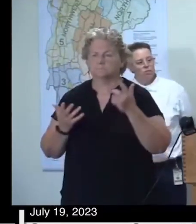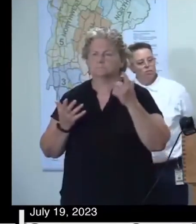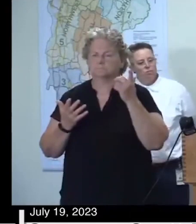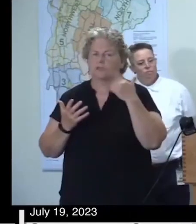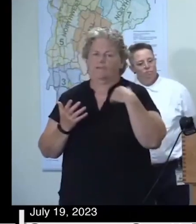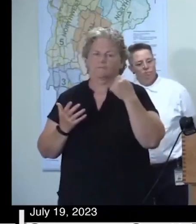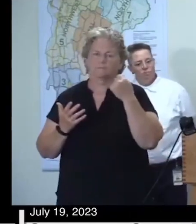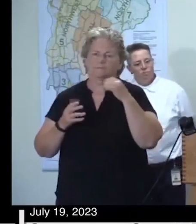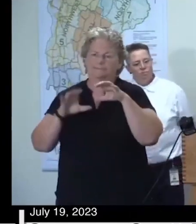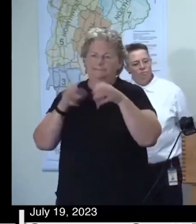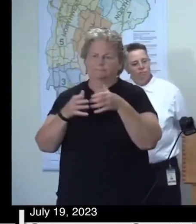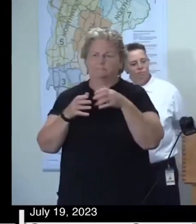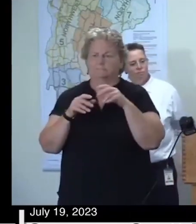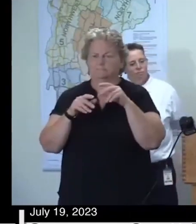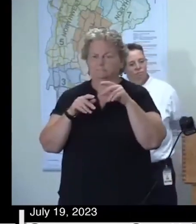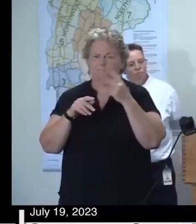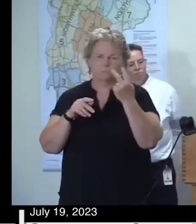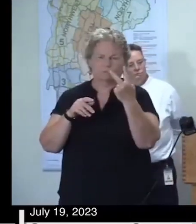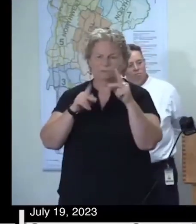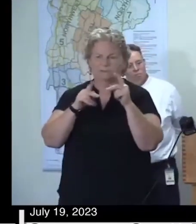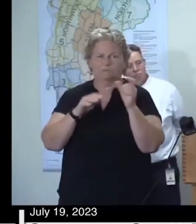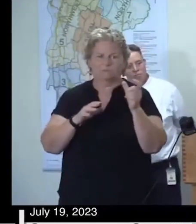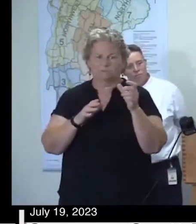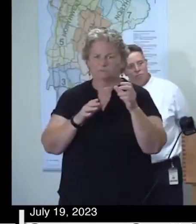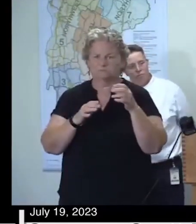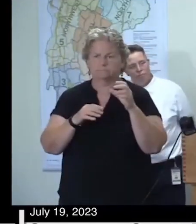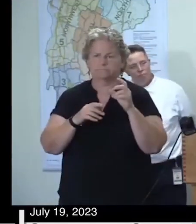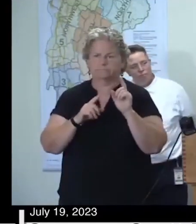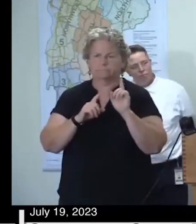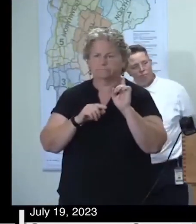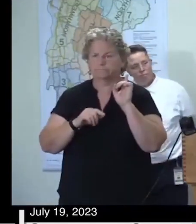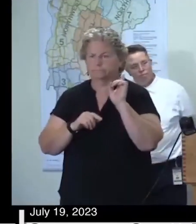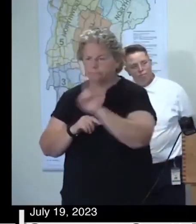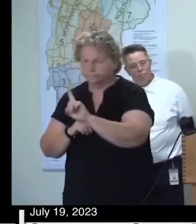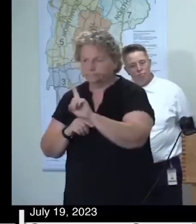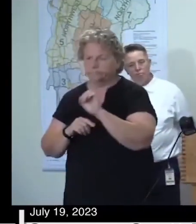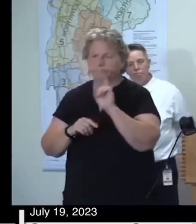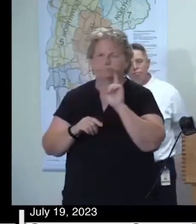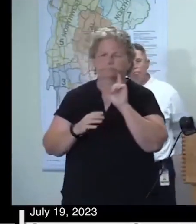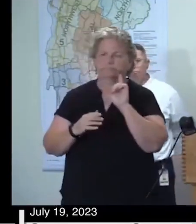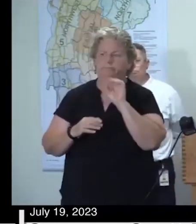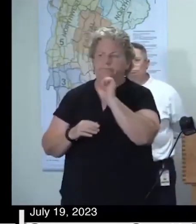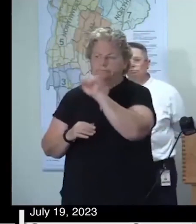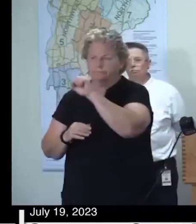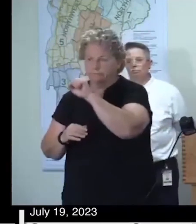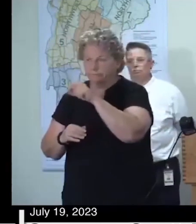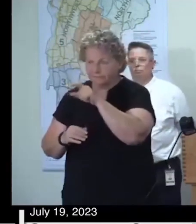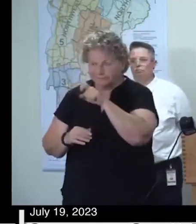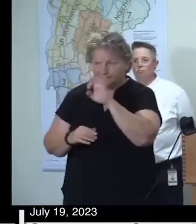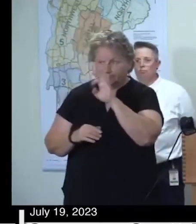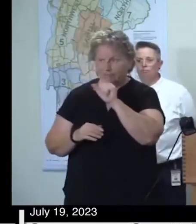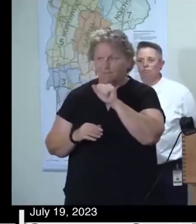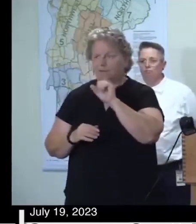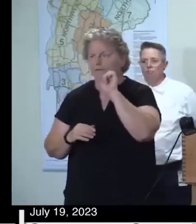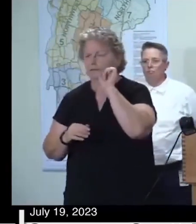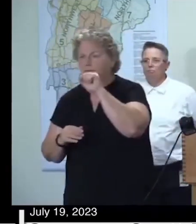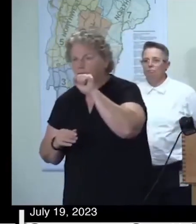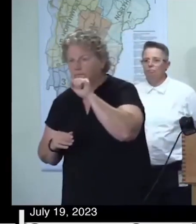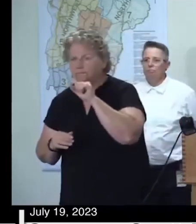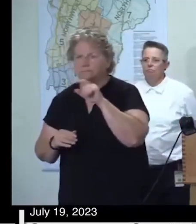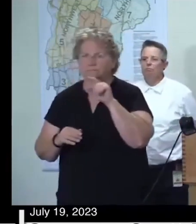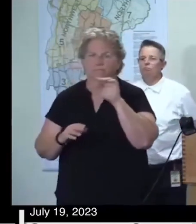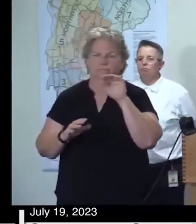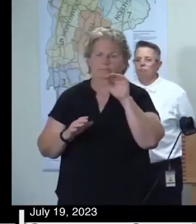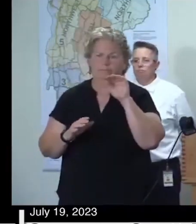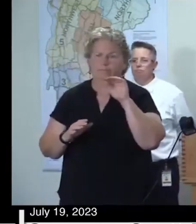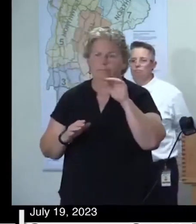damages, if they've signed up for assistance from FEMA. If they have not, they can help them. They have an iPad, they can help them